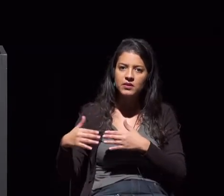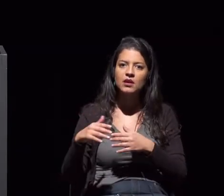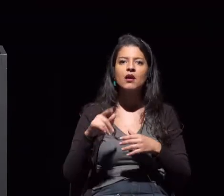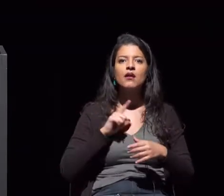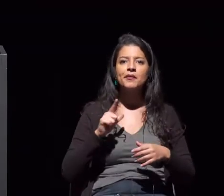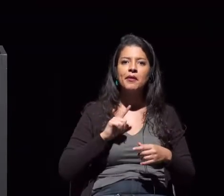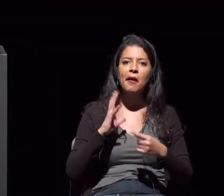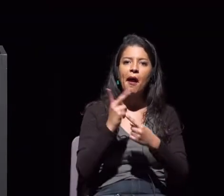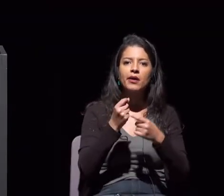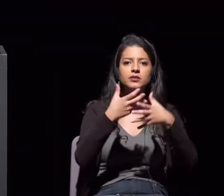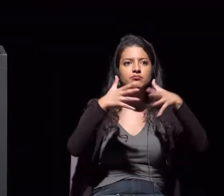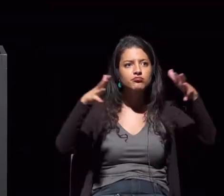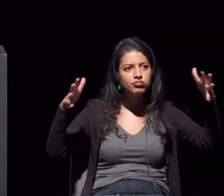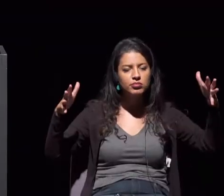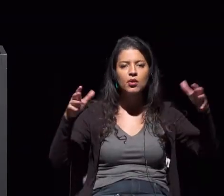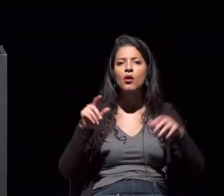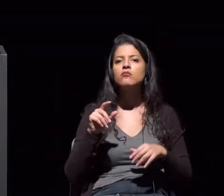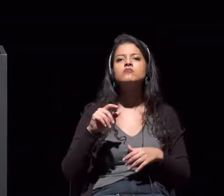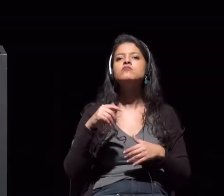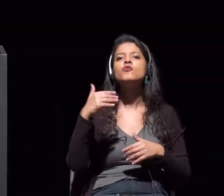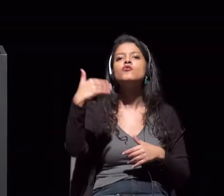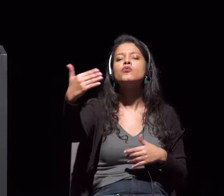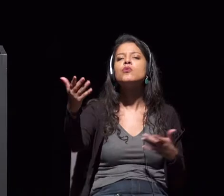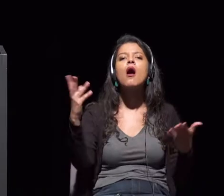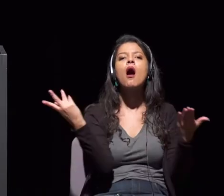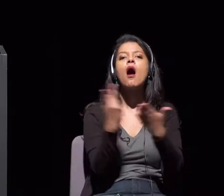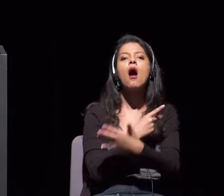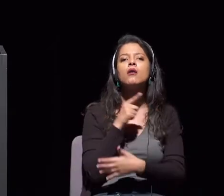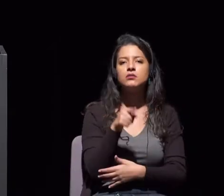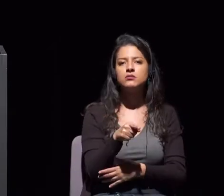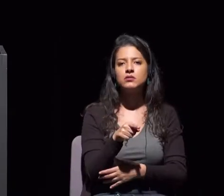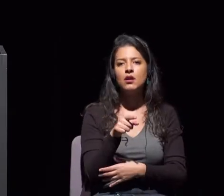Africa, and not only South Africa. And I think we've seen it